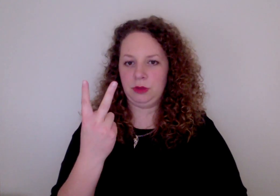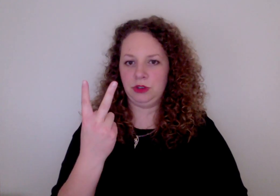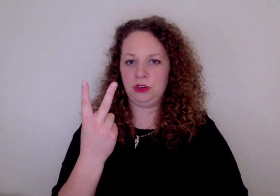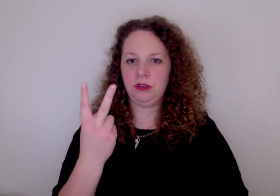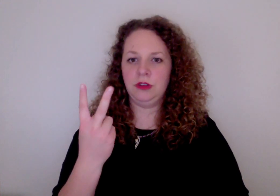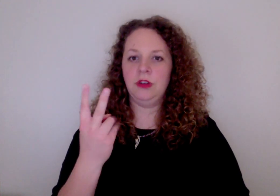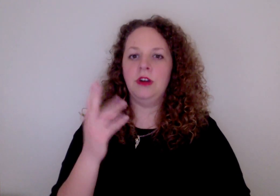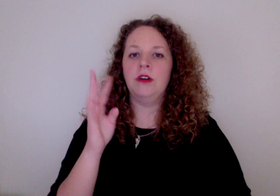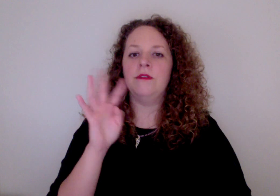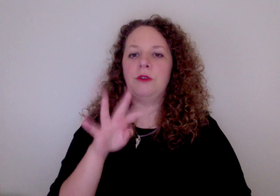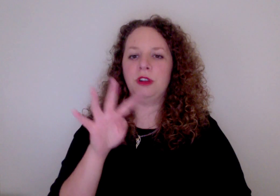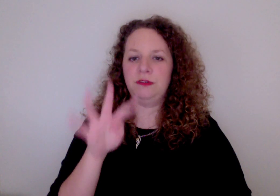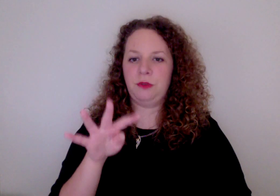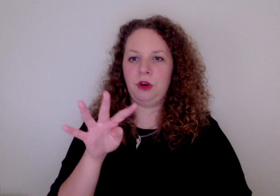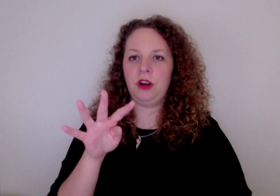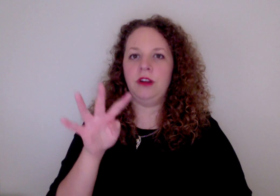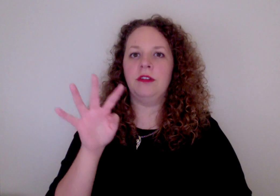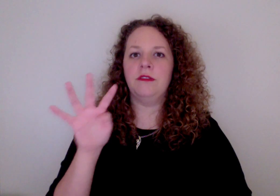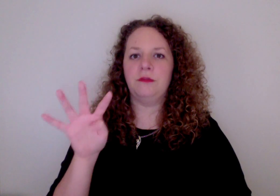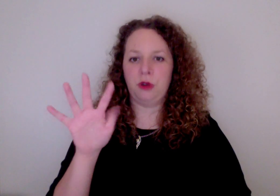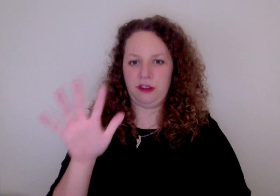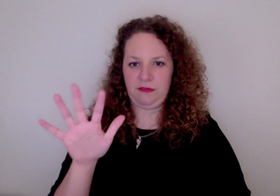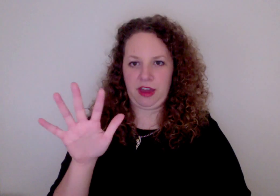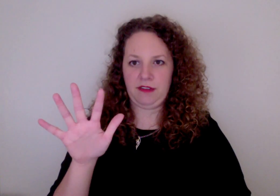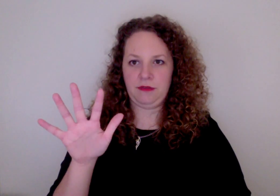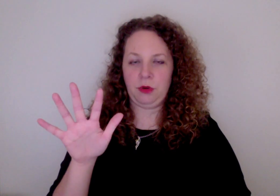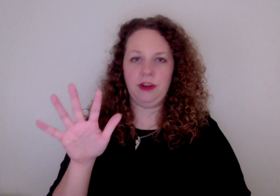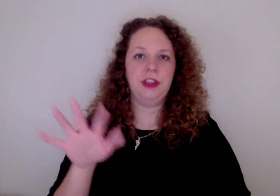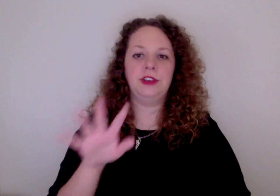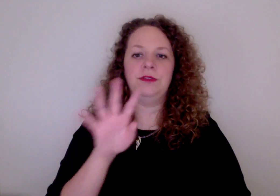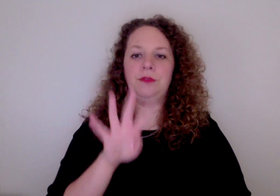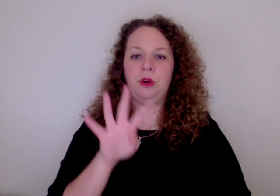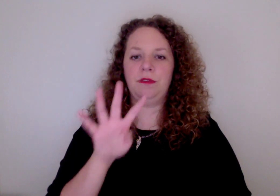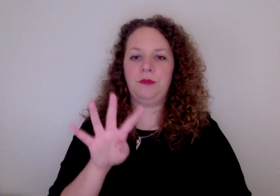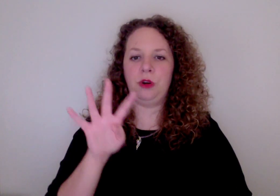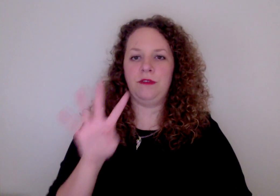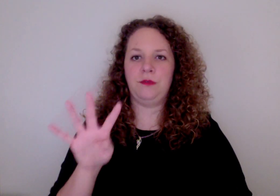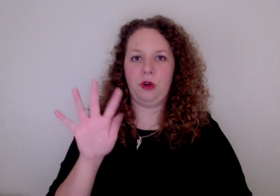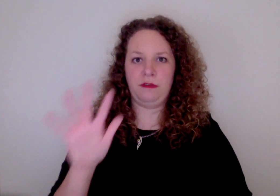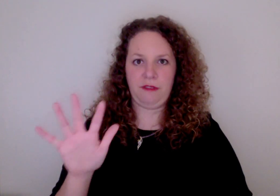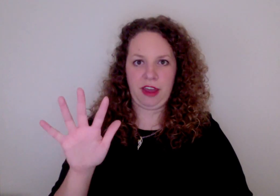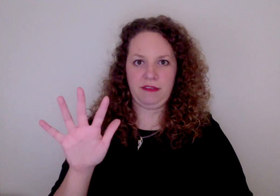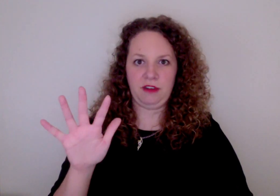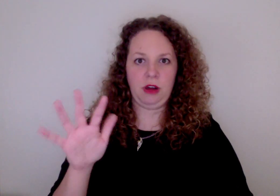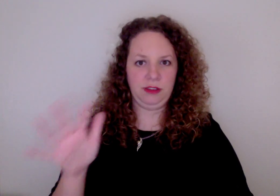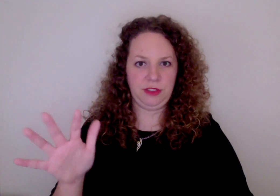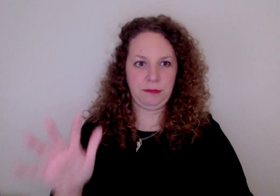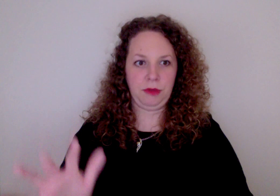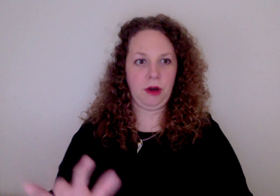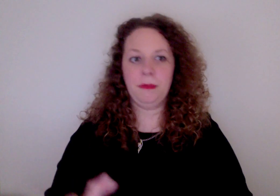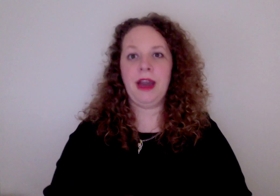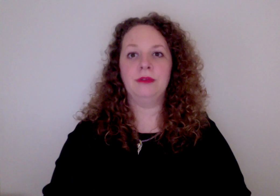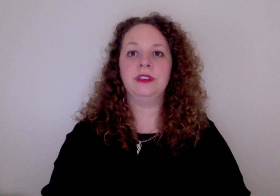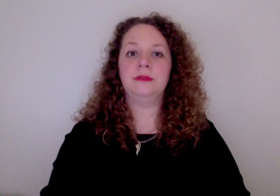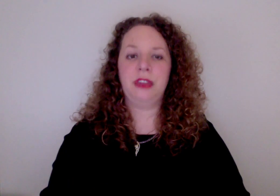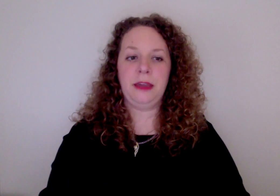motion, 44, 45. Or you could do 4, 4, 4, 5, all of them palm out. Okay,